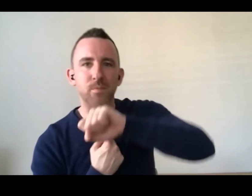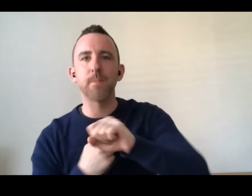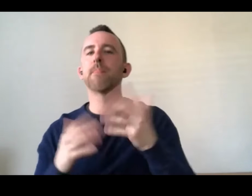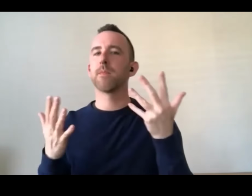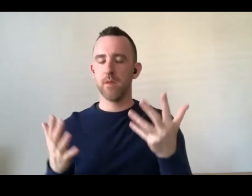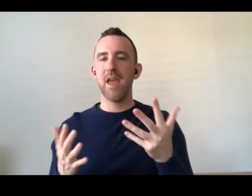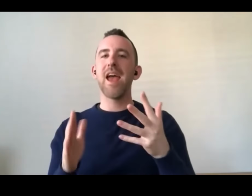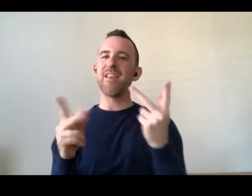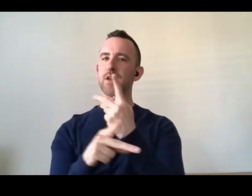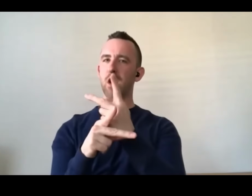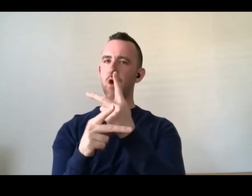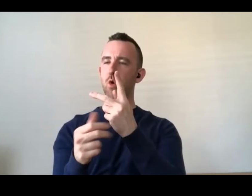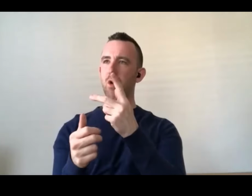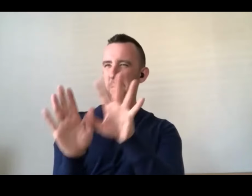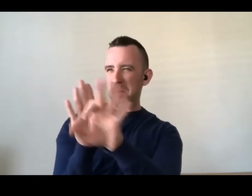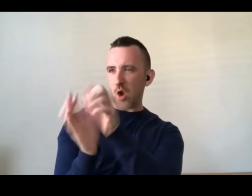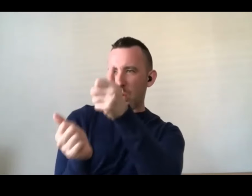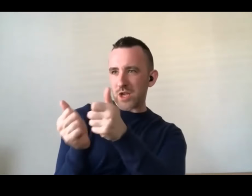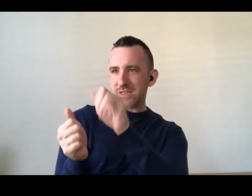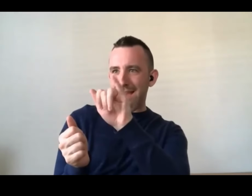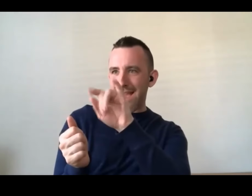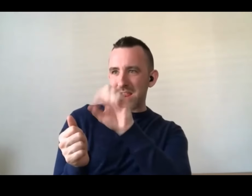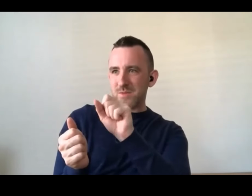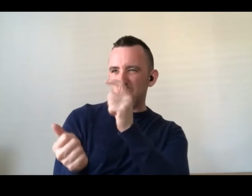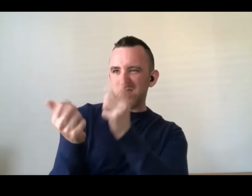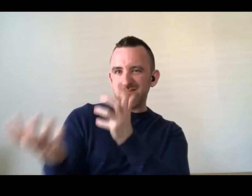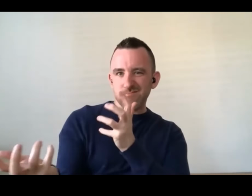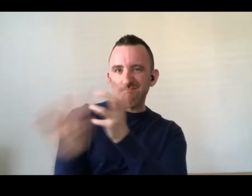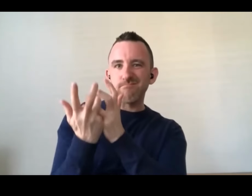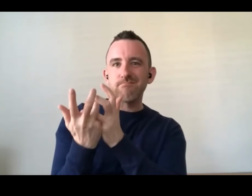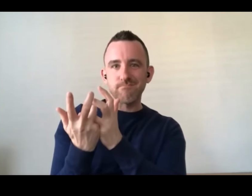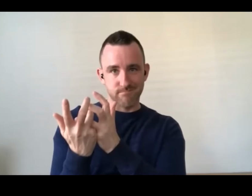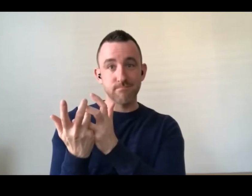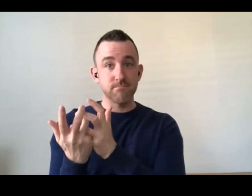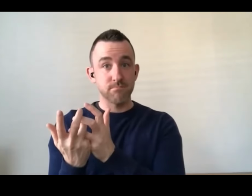which items, when the list comes out, fit that bill.